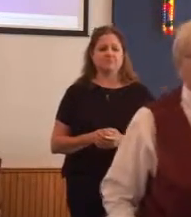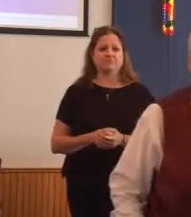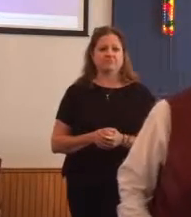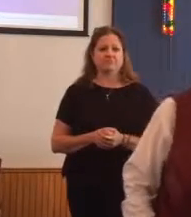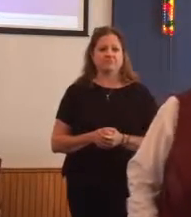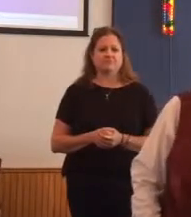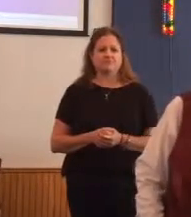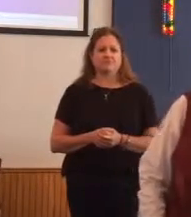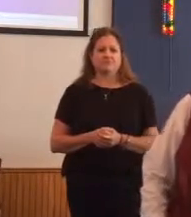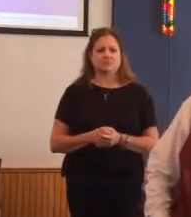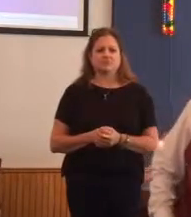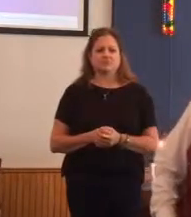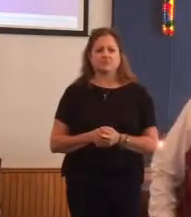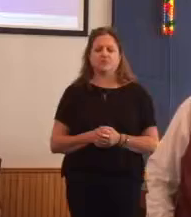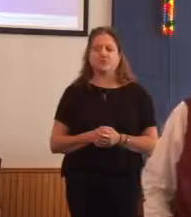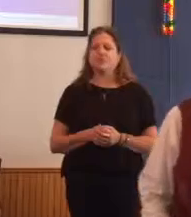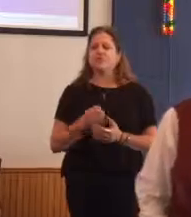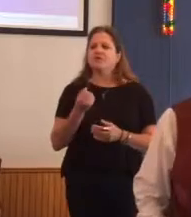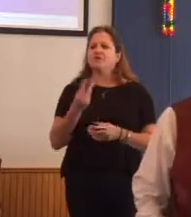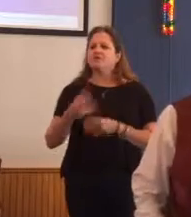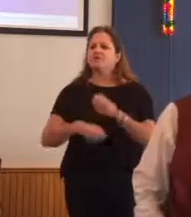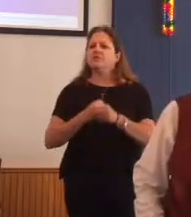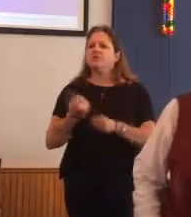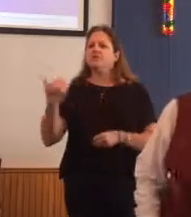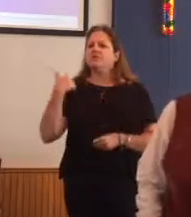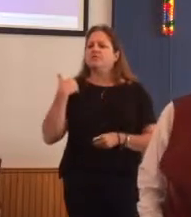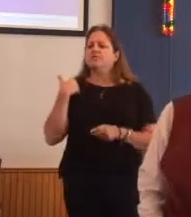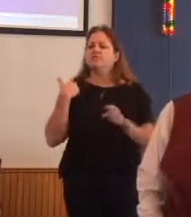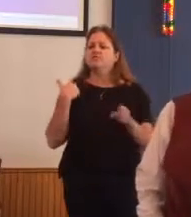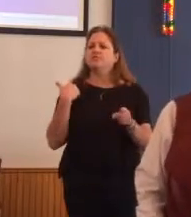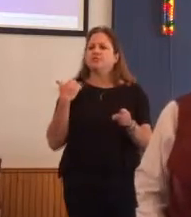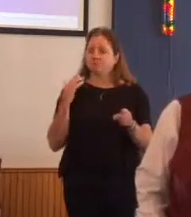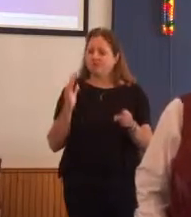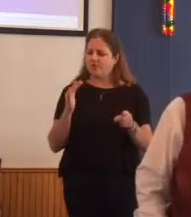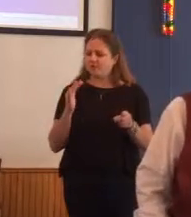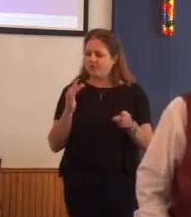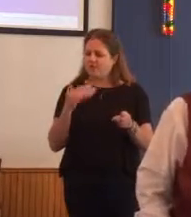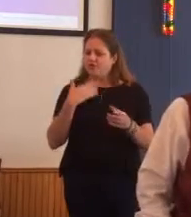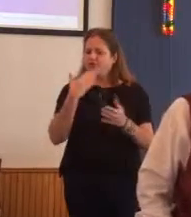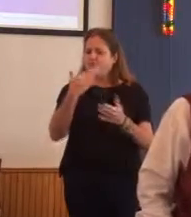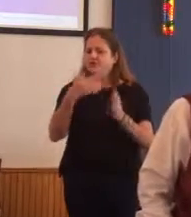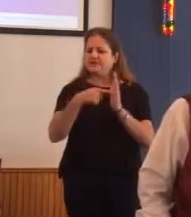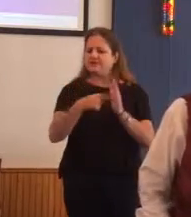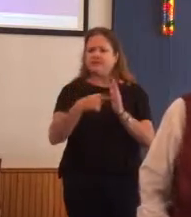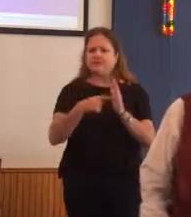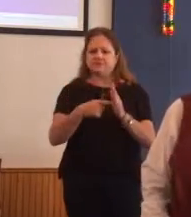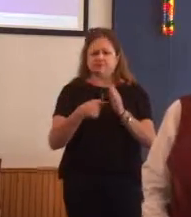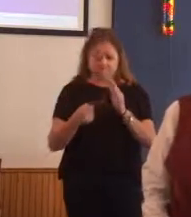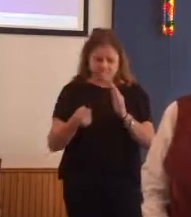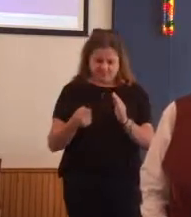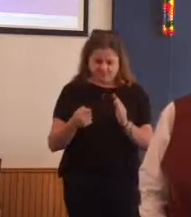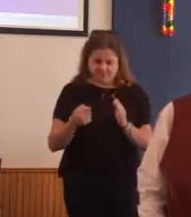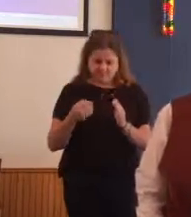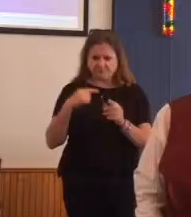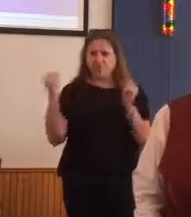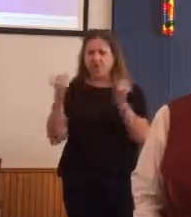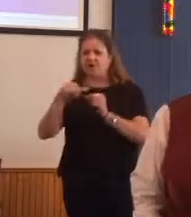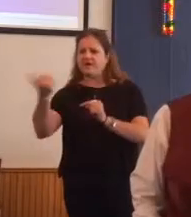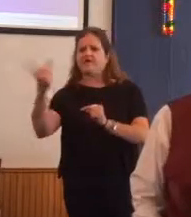Coffee in the lap suit a few years ago is probably a good example of blaming others for our own